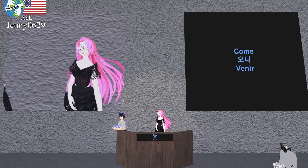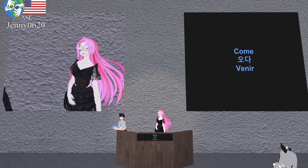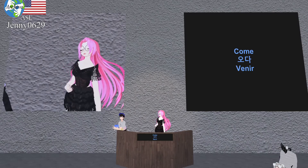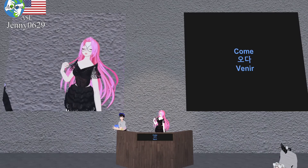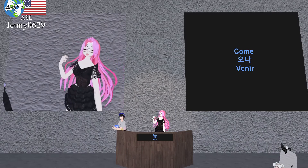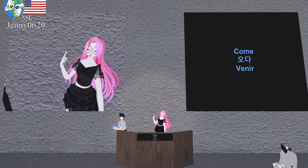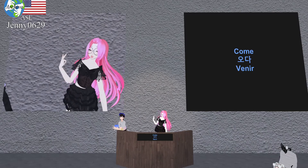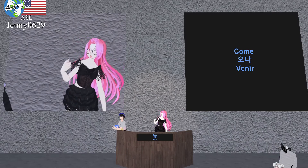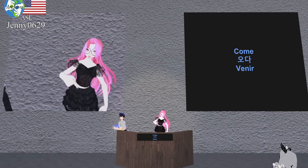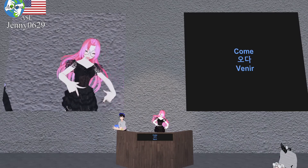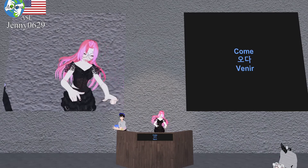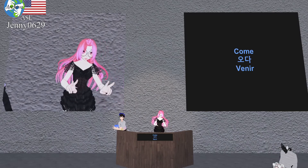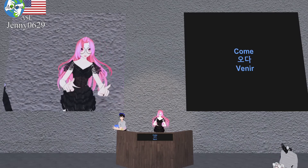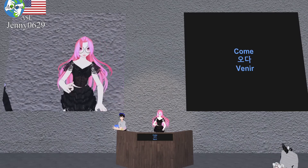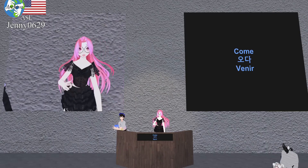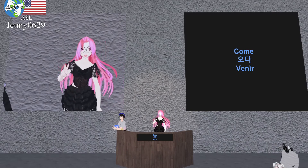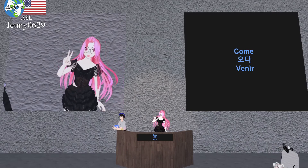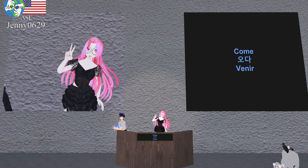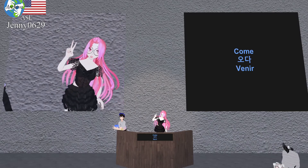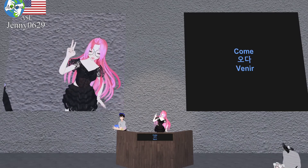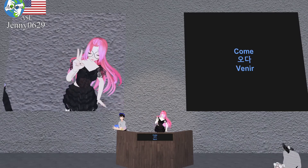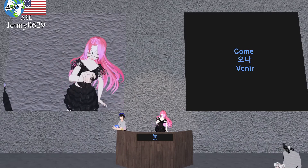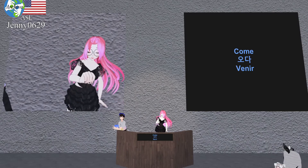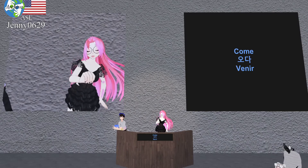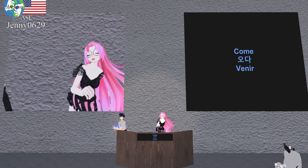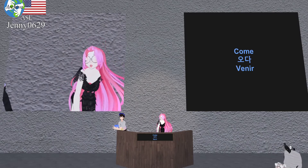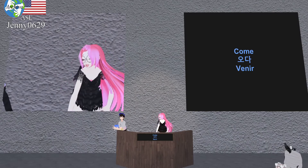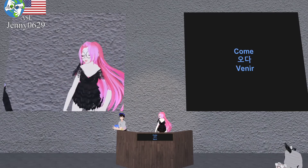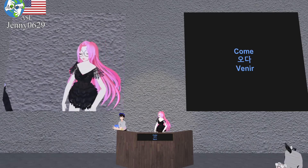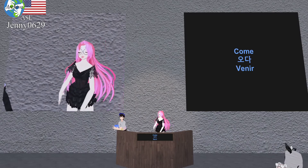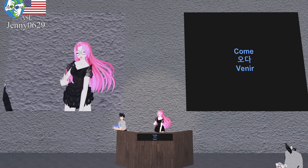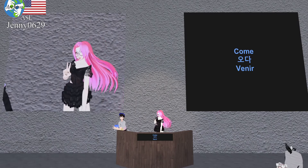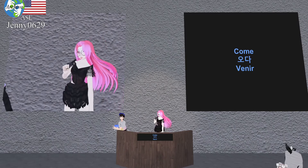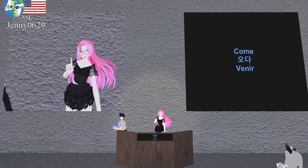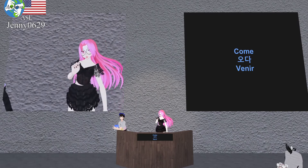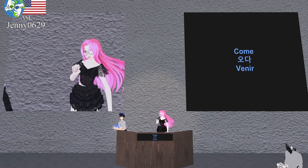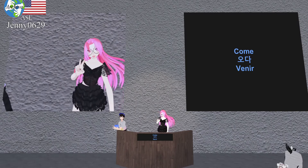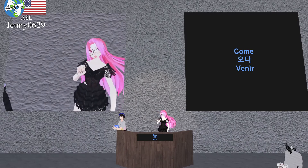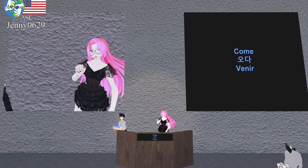it myself. You have full permission to say, no,